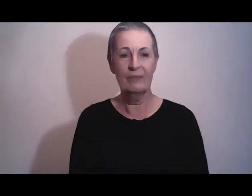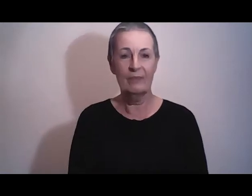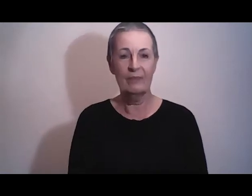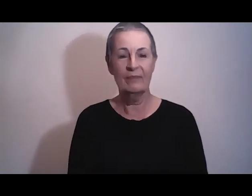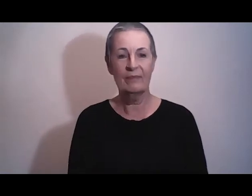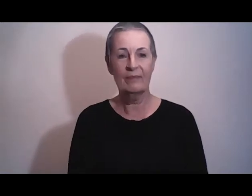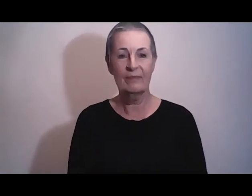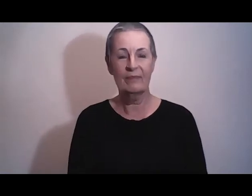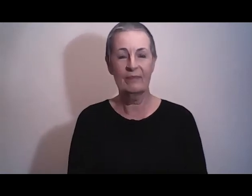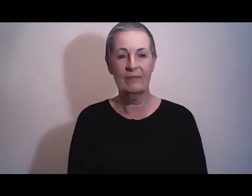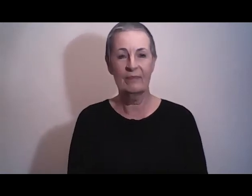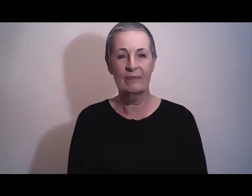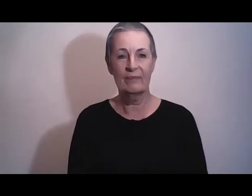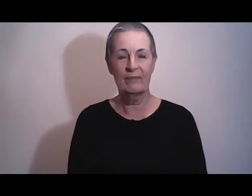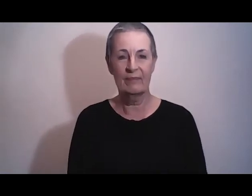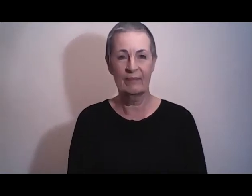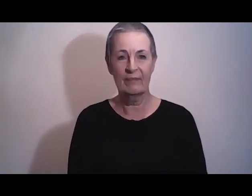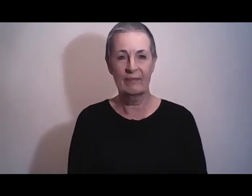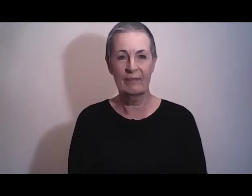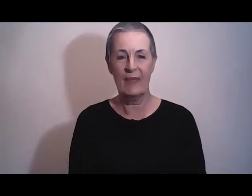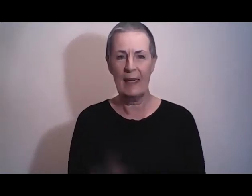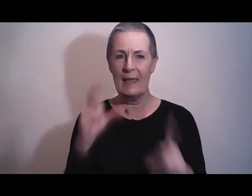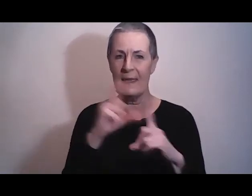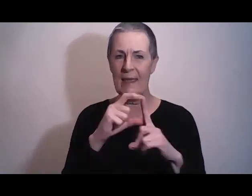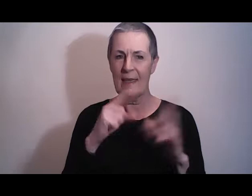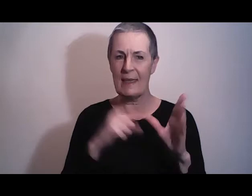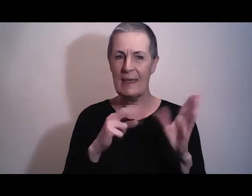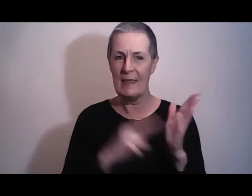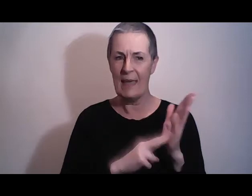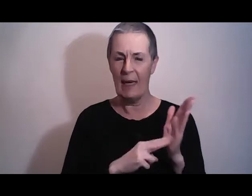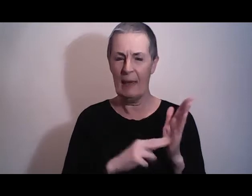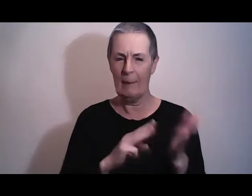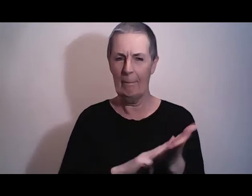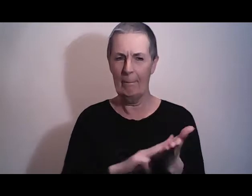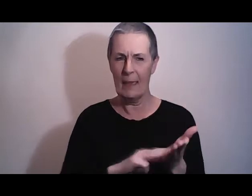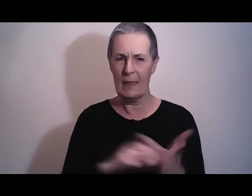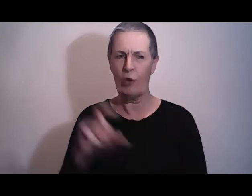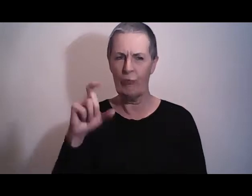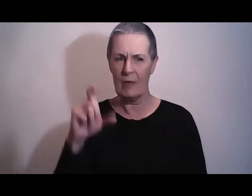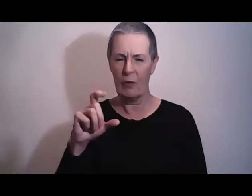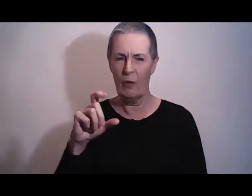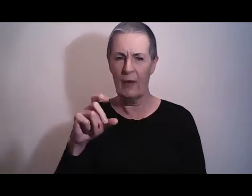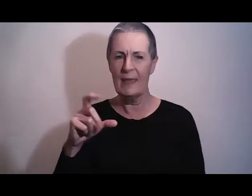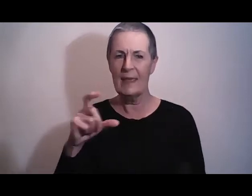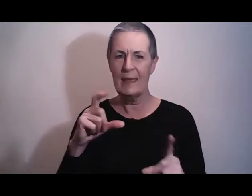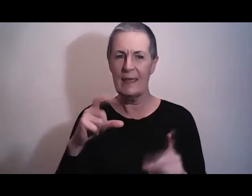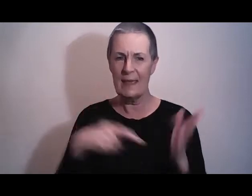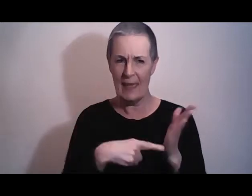And Dan means crystal and Tien means field.